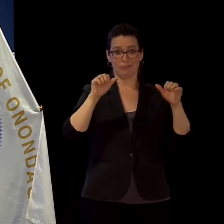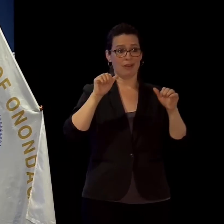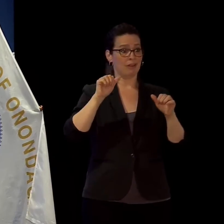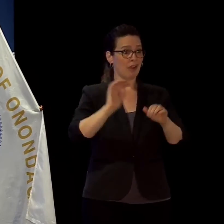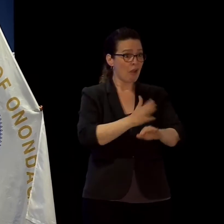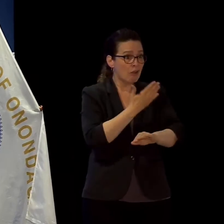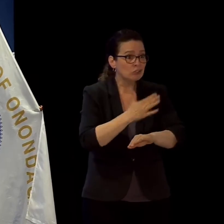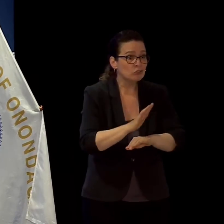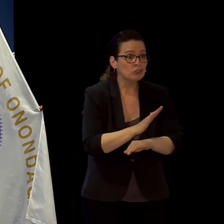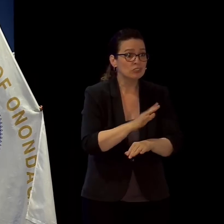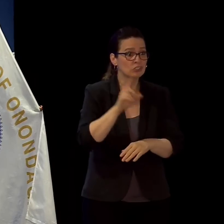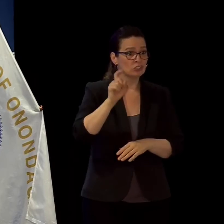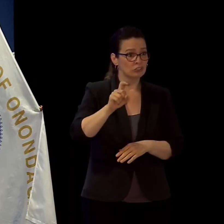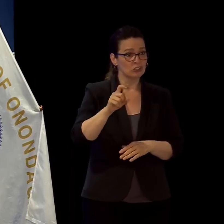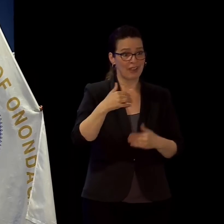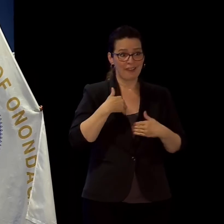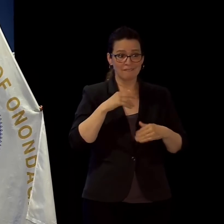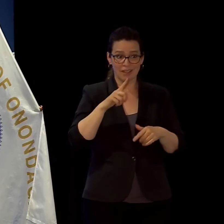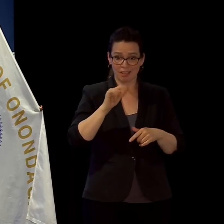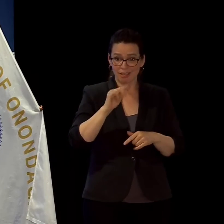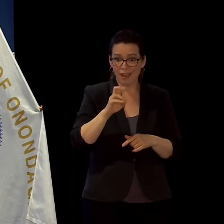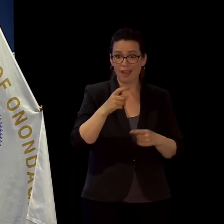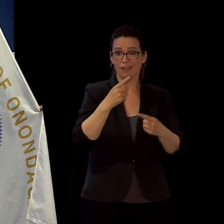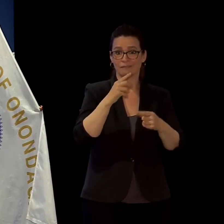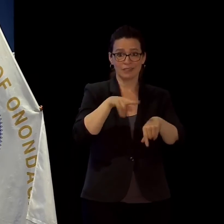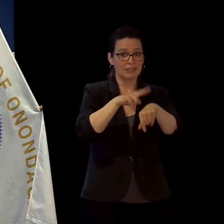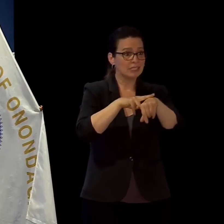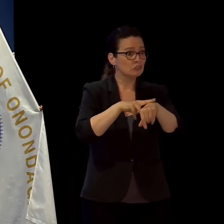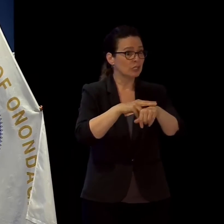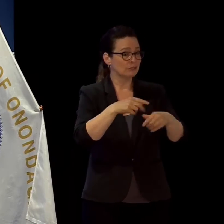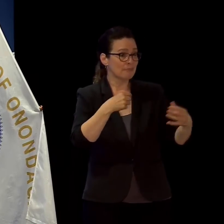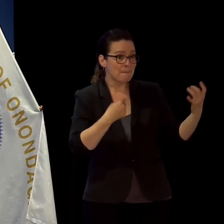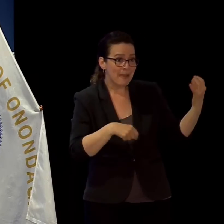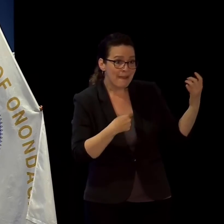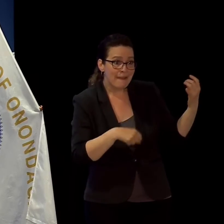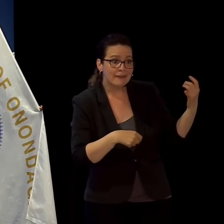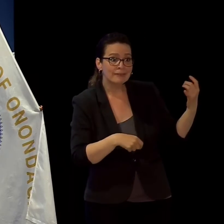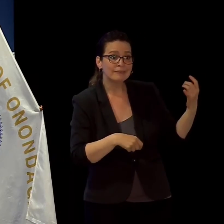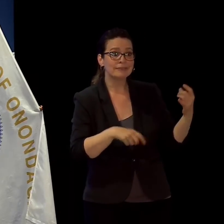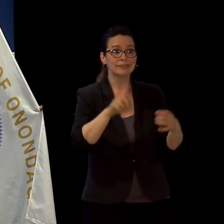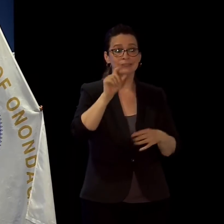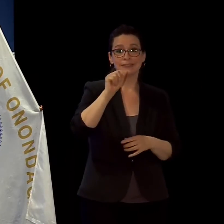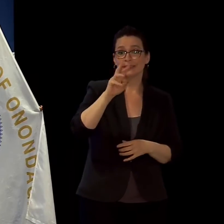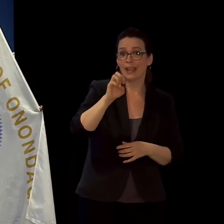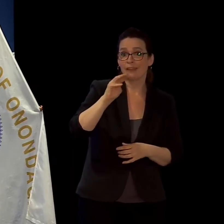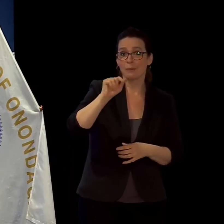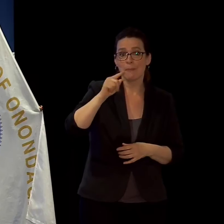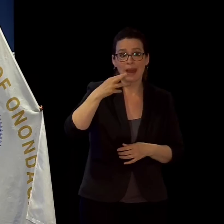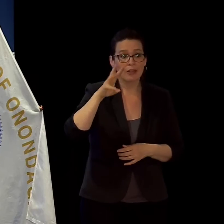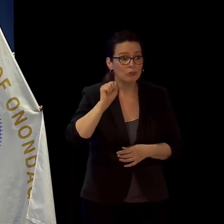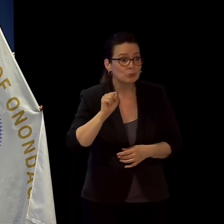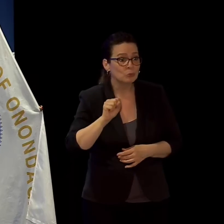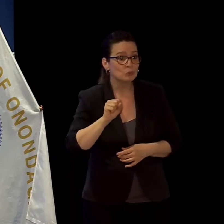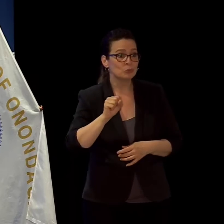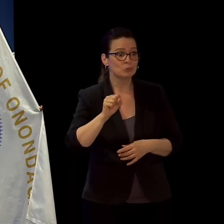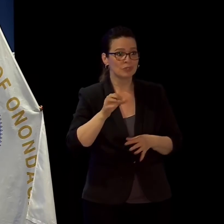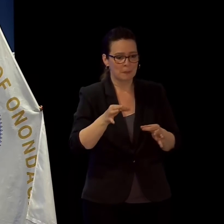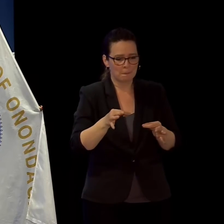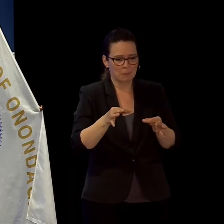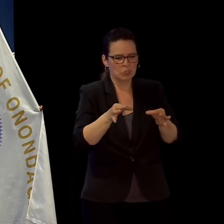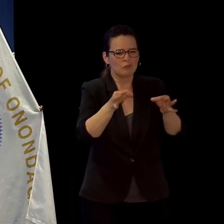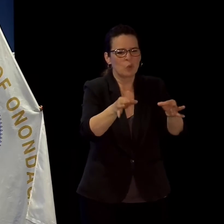Nation makes some of the announcements, I know the Dave Matthews Band concert got pushed back a little bit. You're probably not going to see June shows.